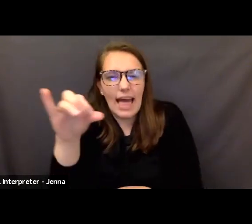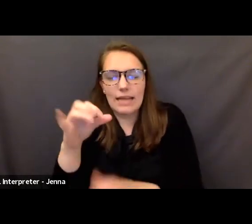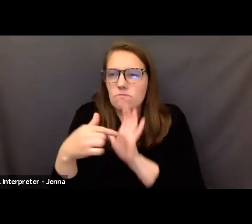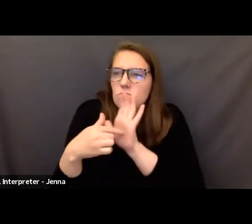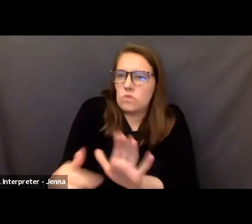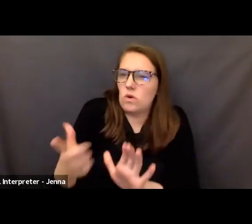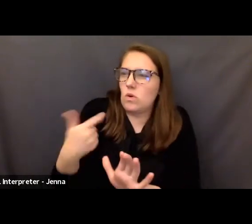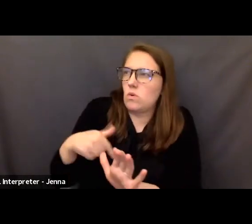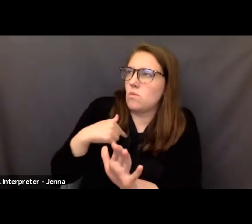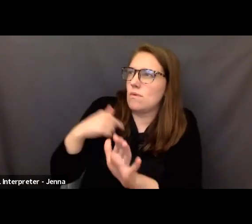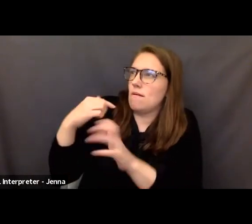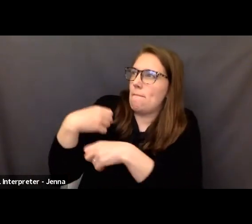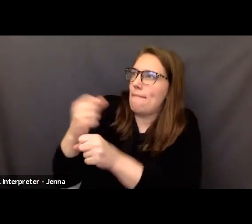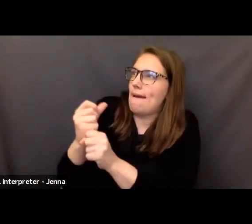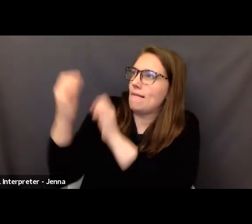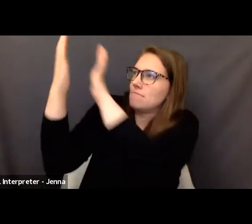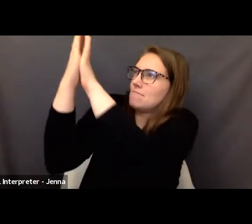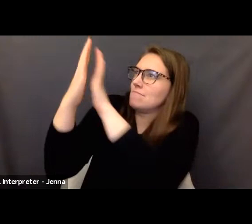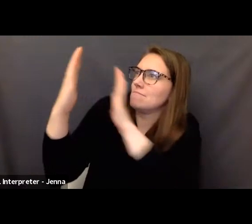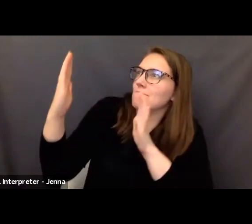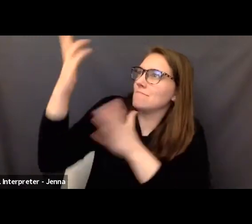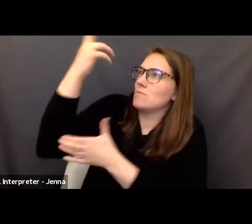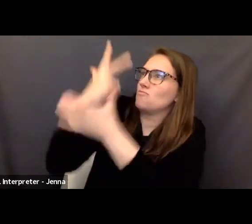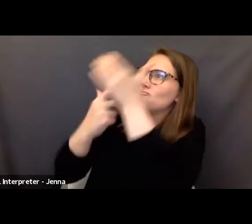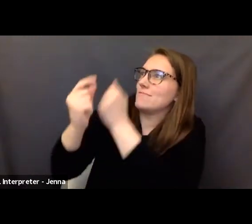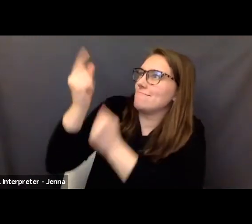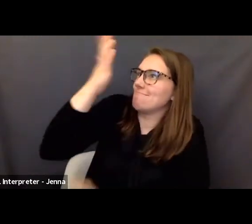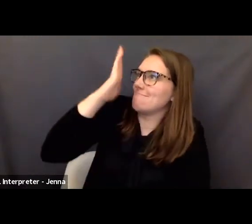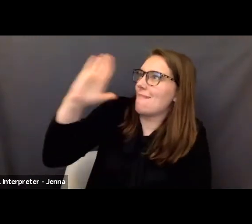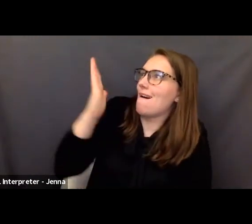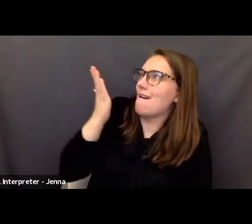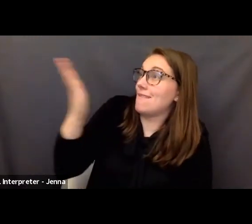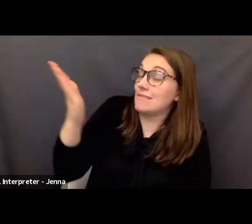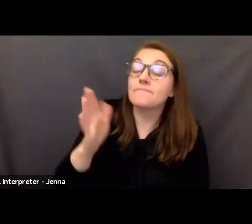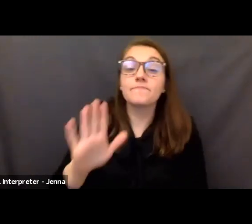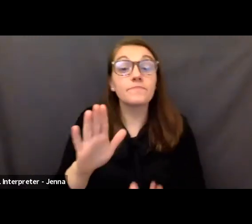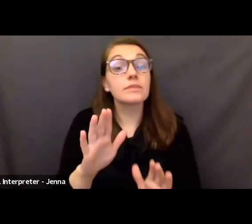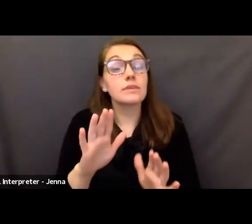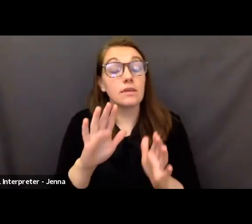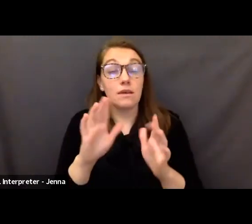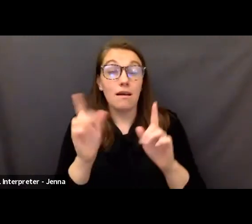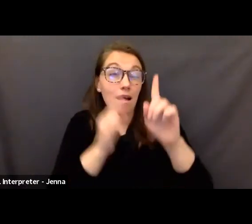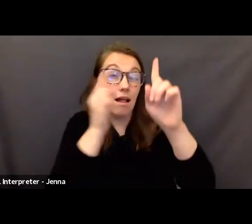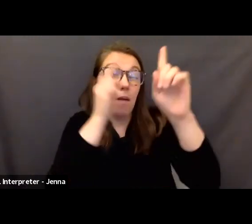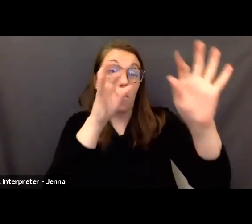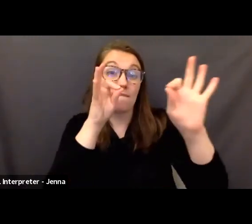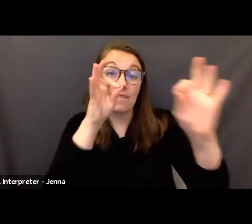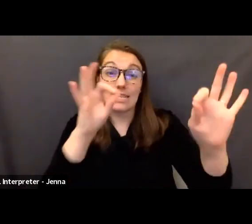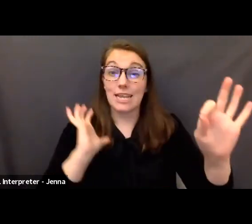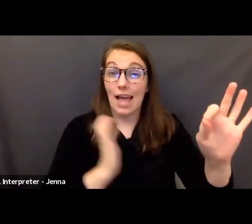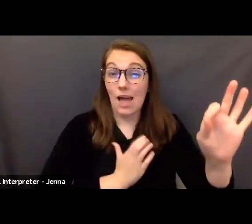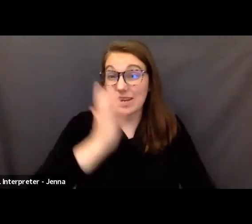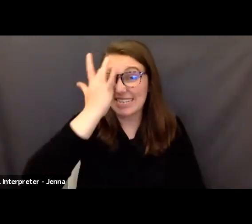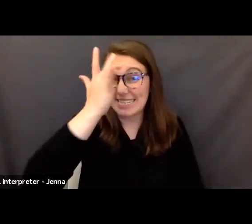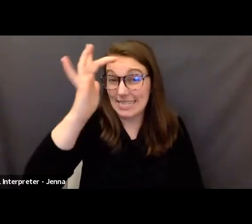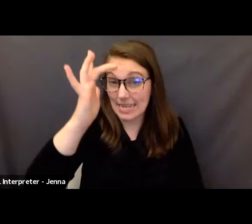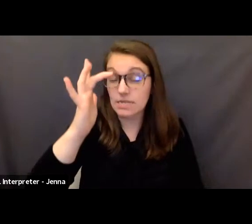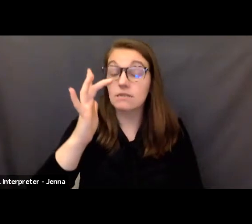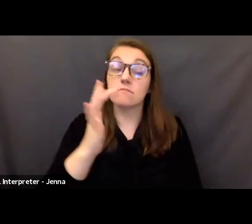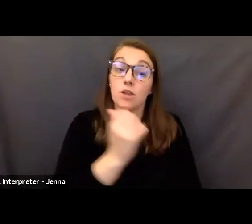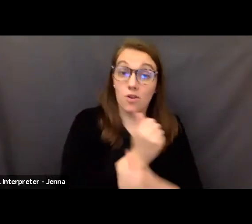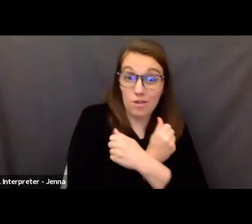triune God. For Aquinas, the perfection of our intellectual nature by knowledge and by love is